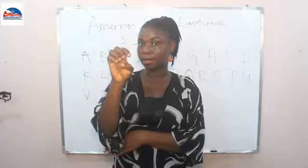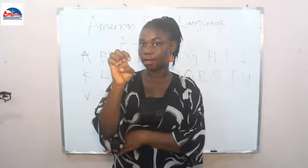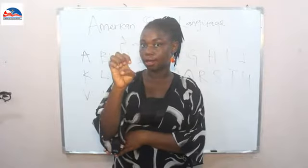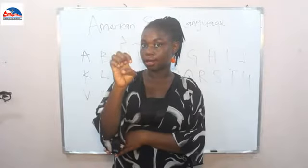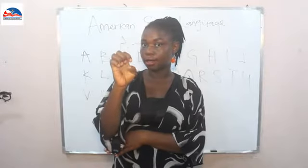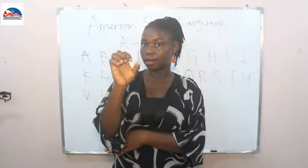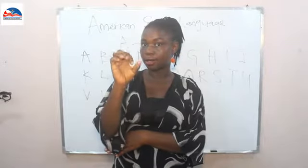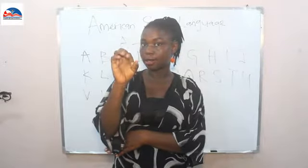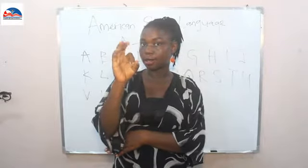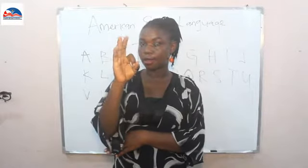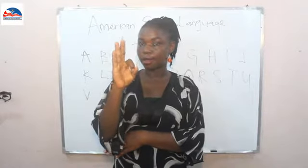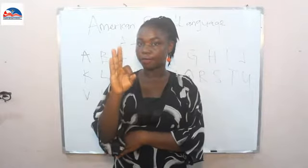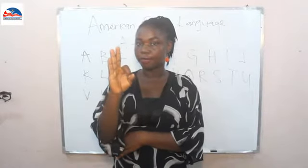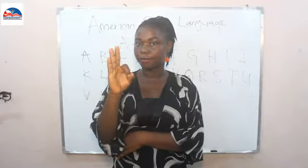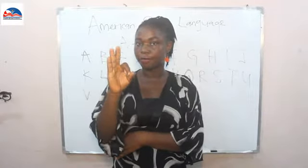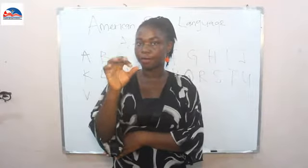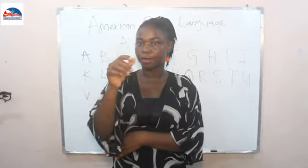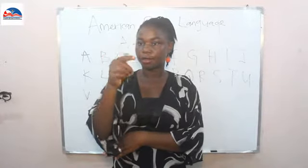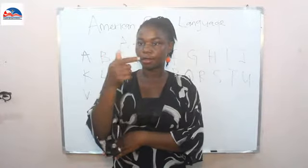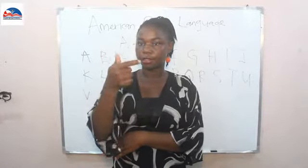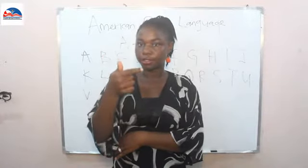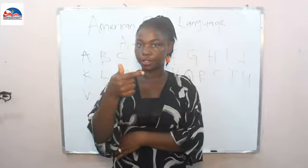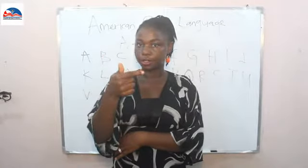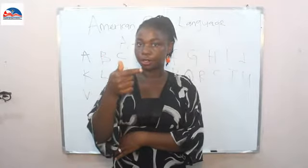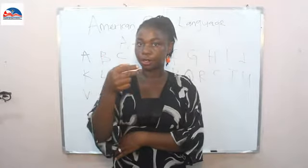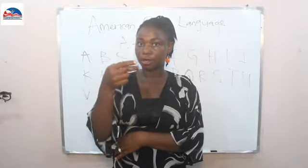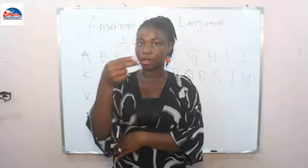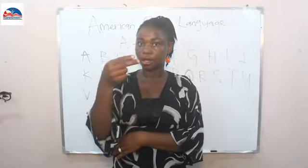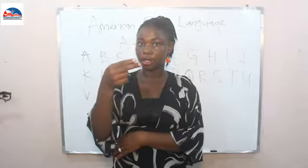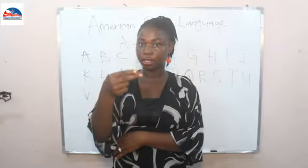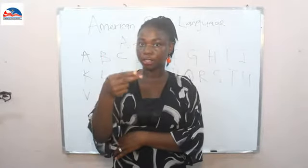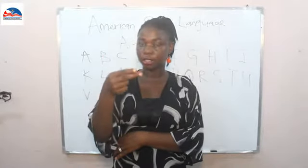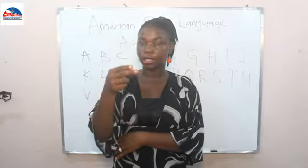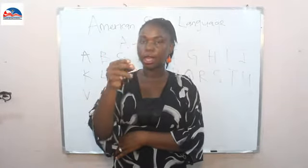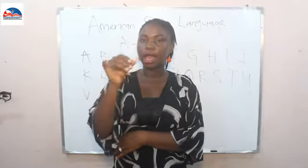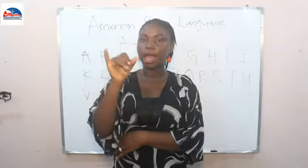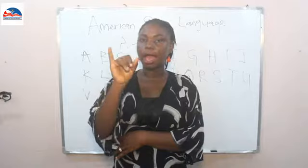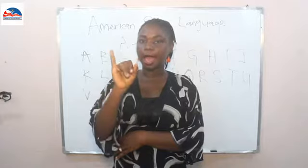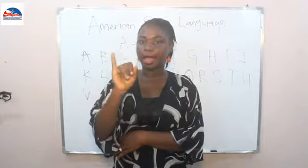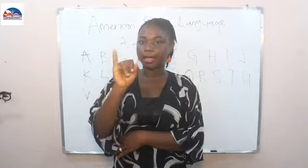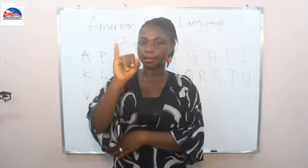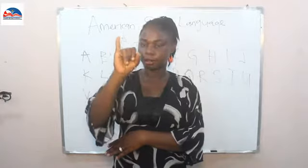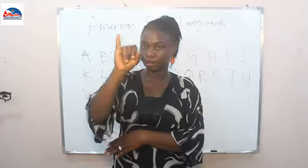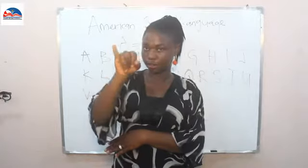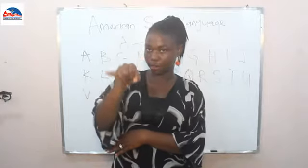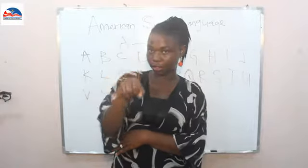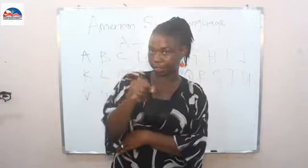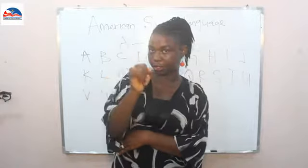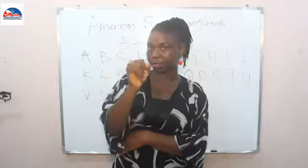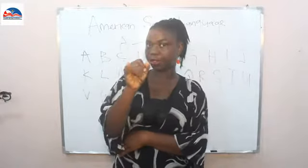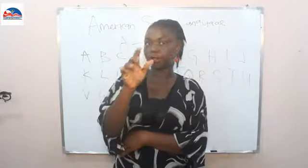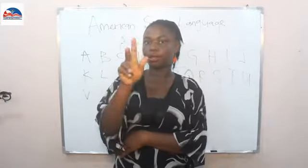E, F, G, H. I, enjoy your G,